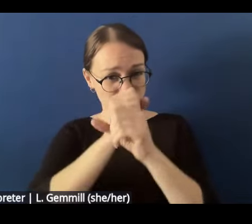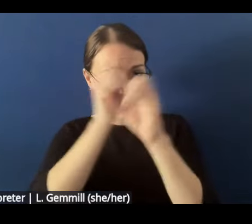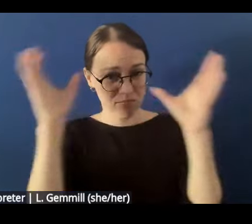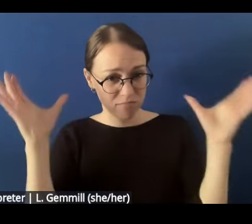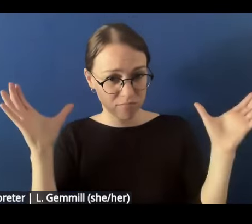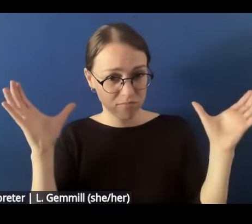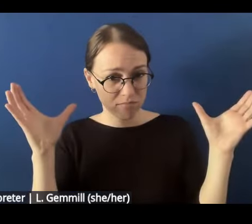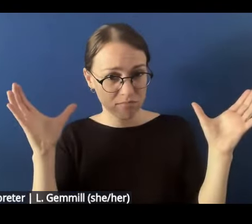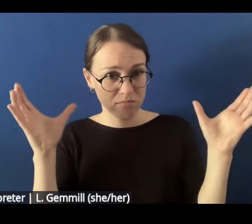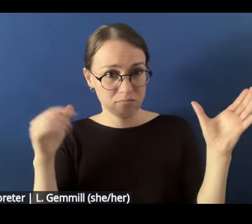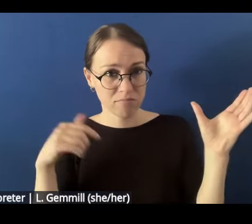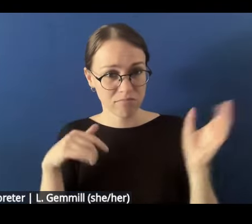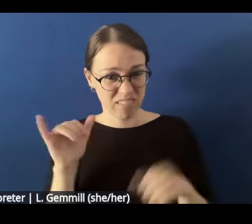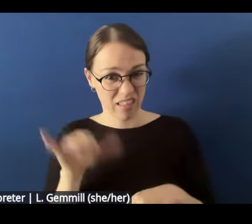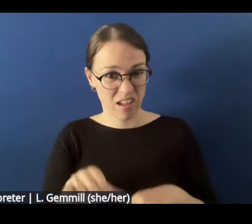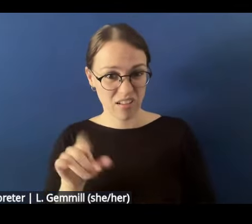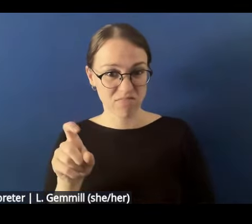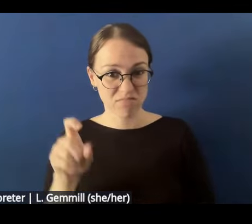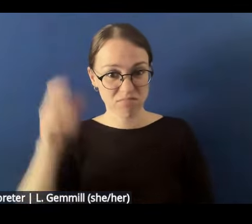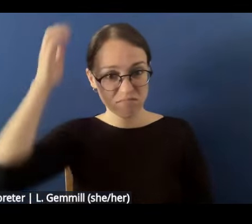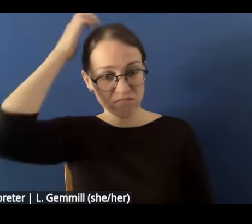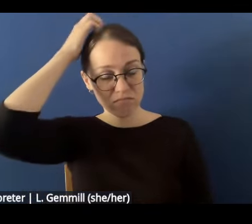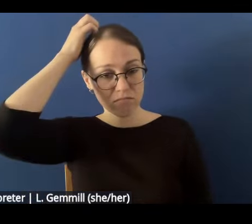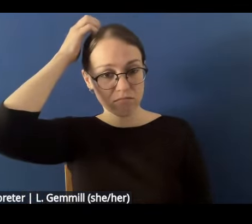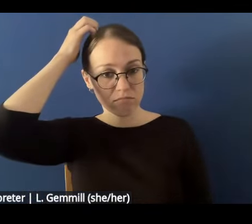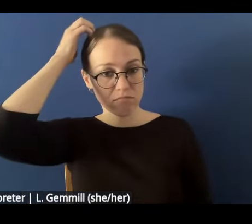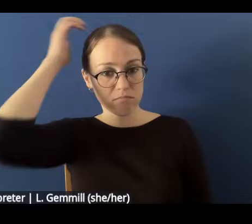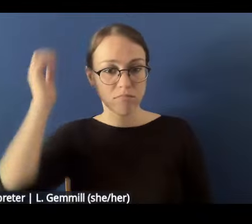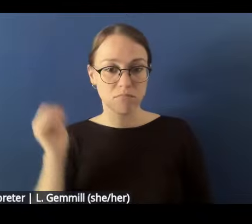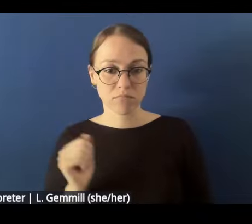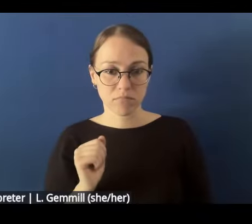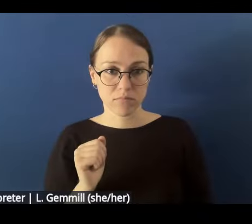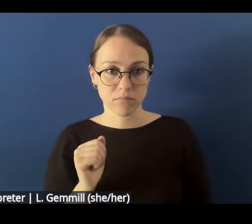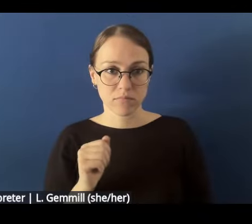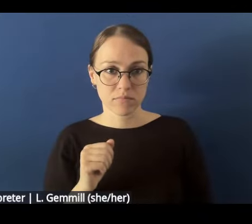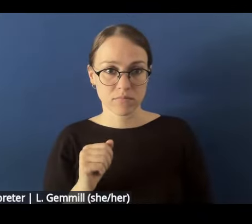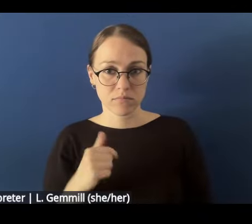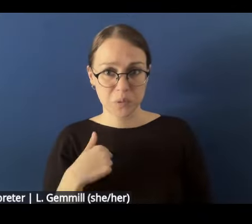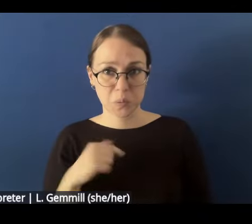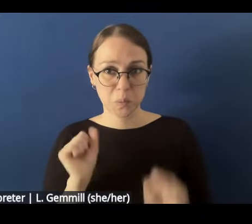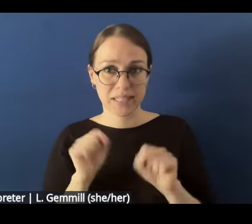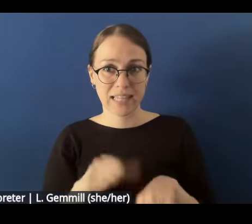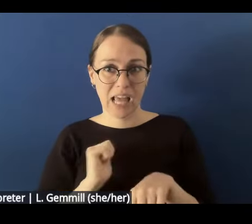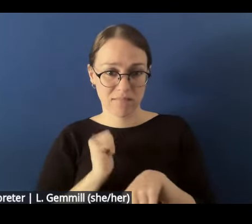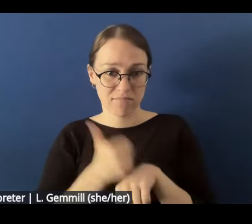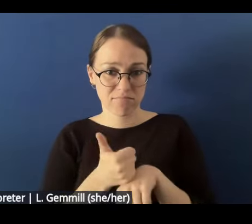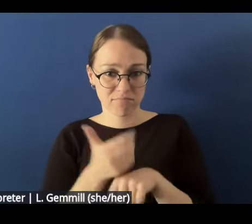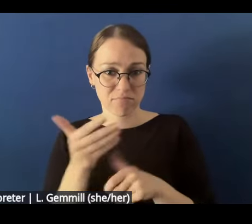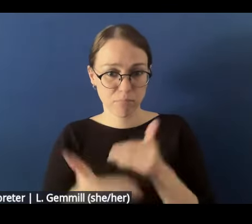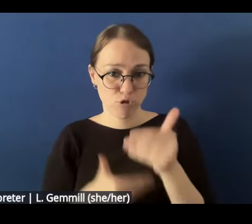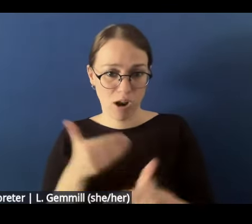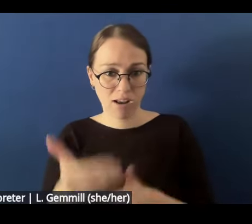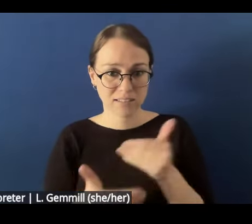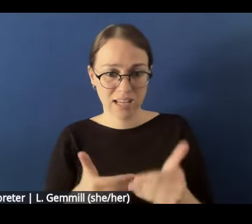that we need to be talking about? I mean, it's something that we could put process in place that basically it's a default